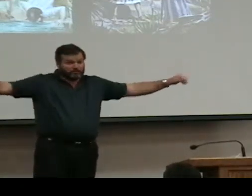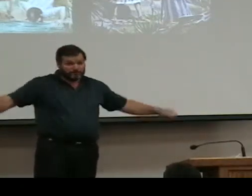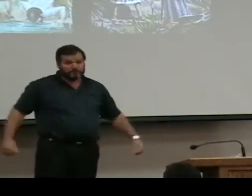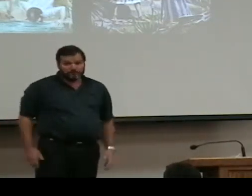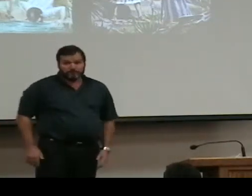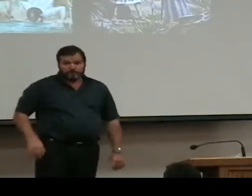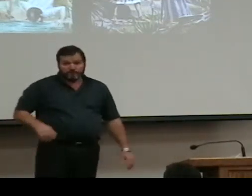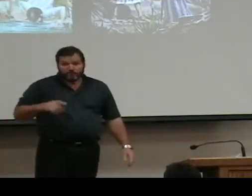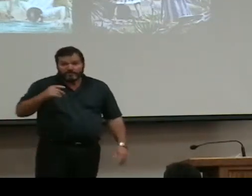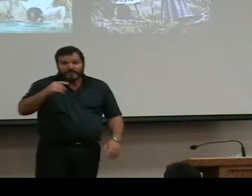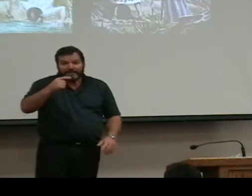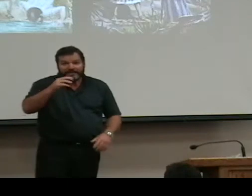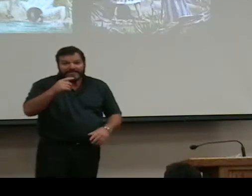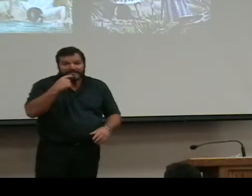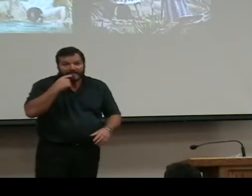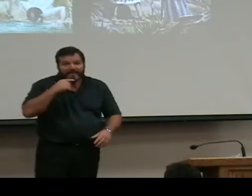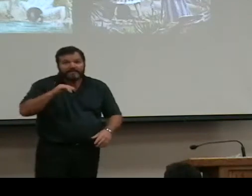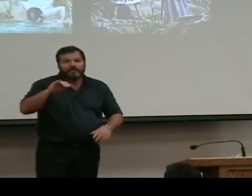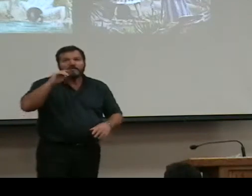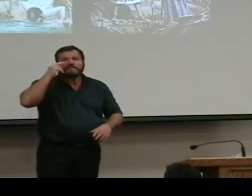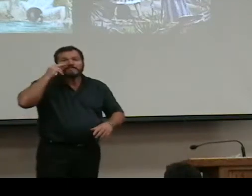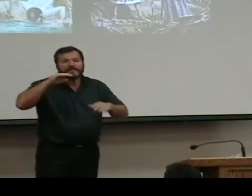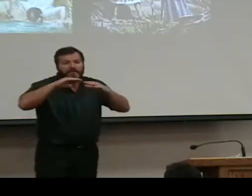all around them. What did Gideon say?